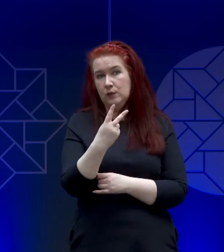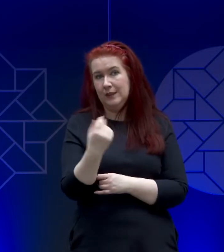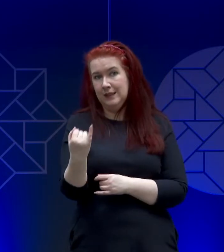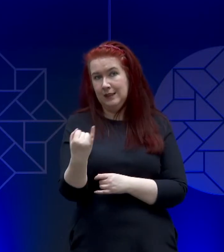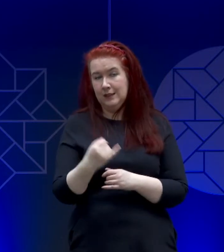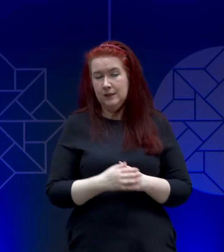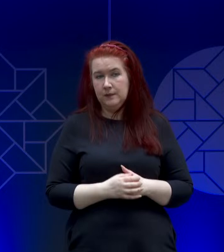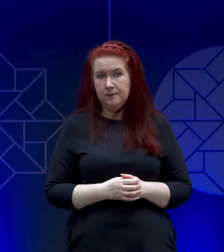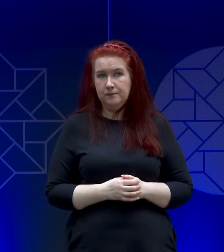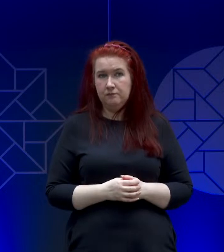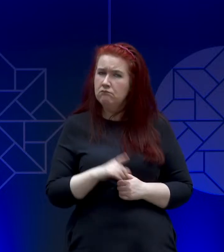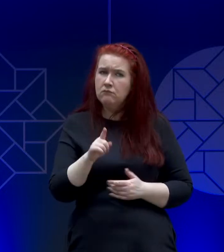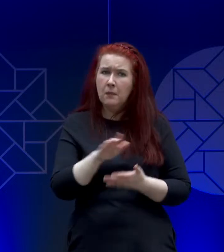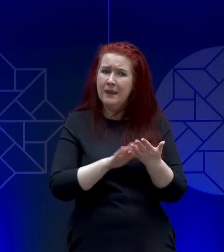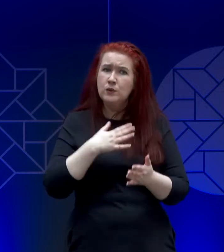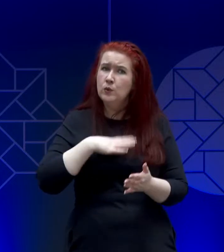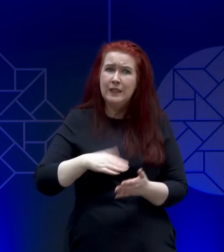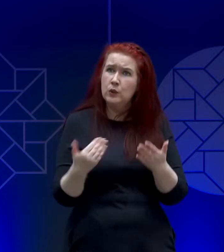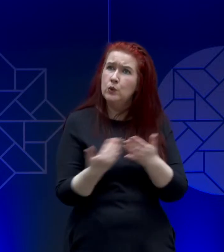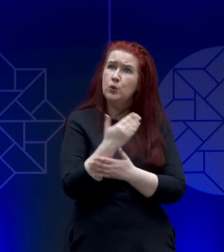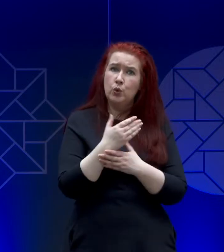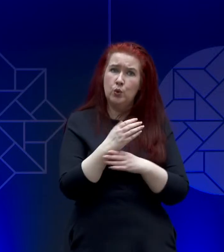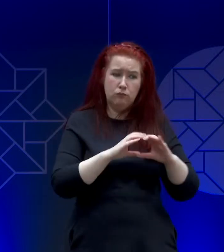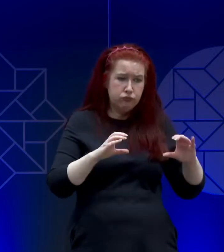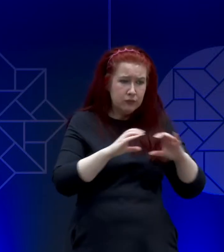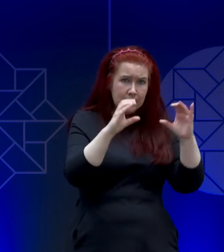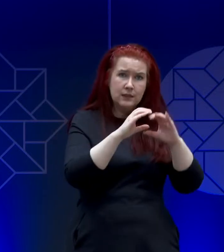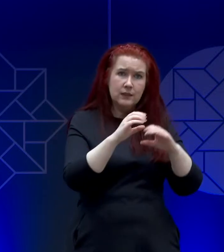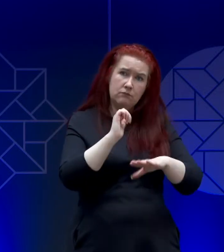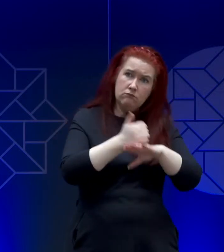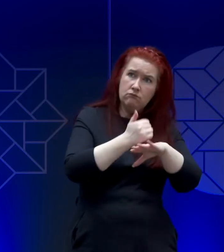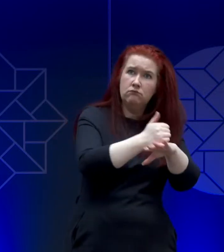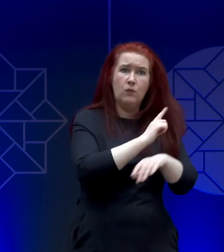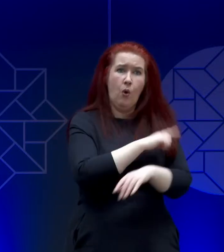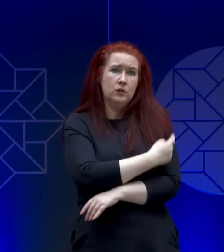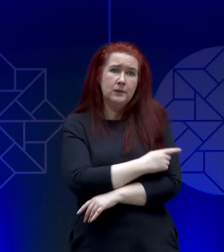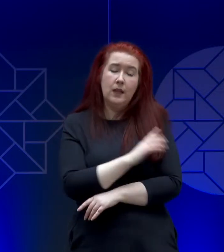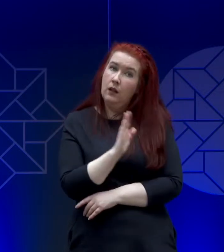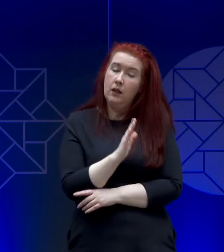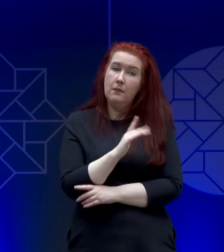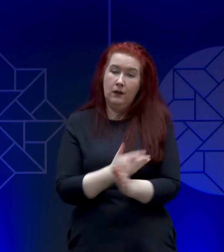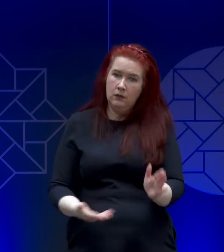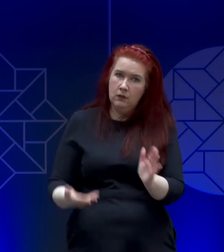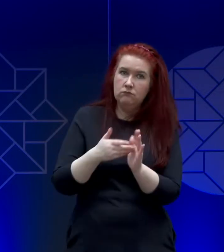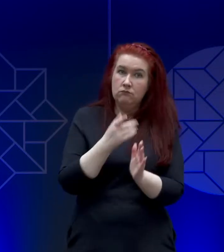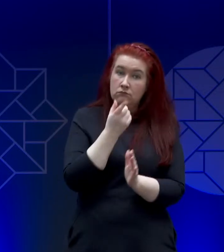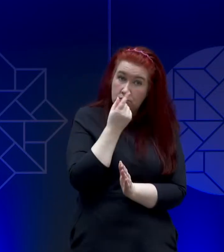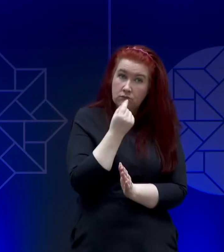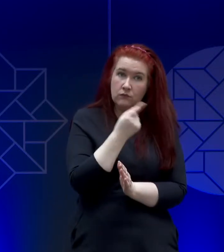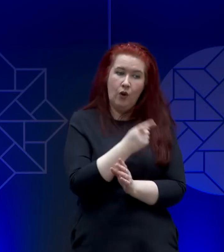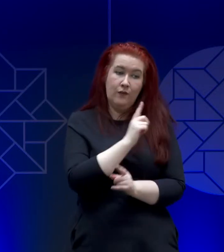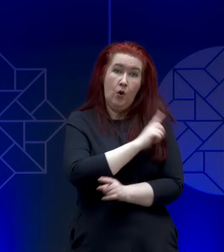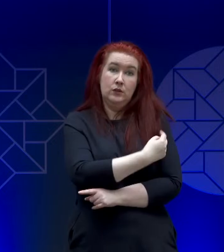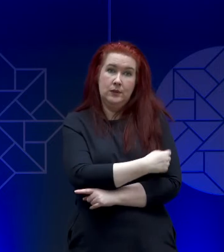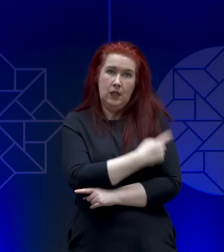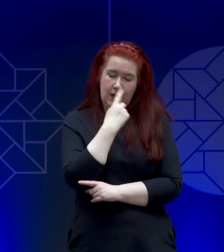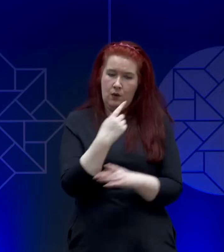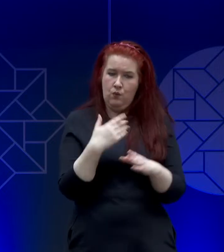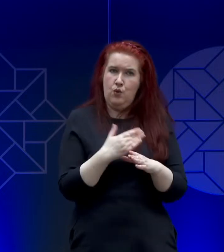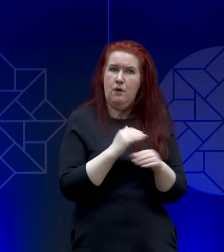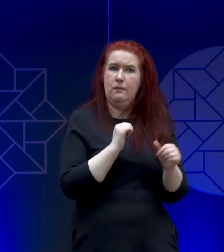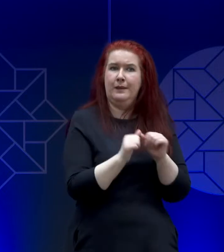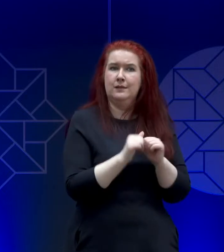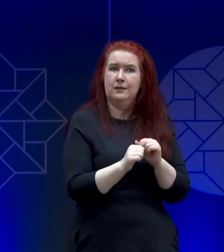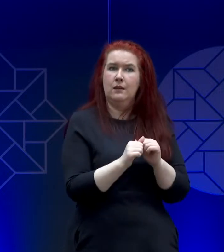for any new bricks and mortar, the effective capacity of every single hospital in Scotland will